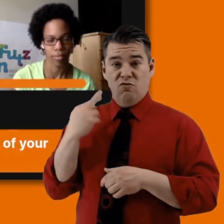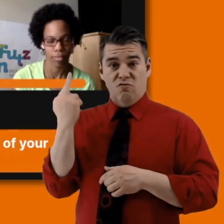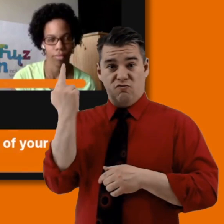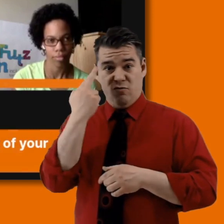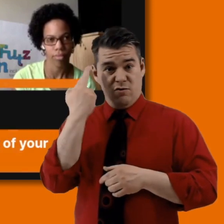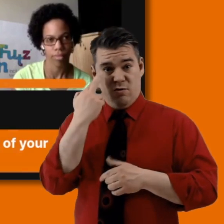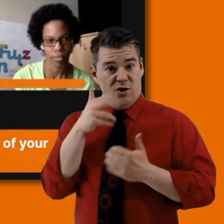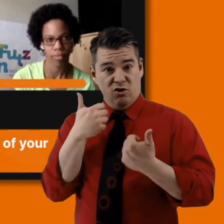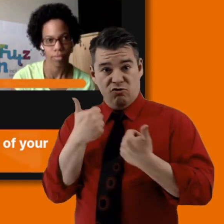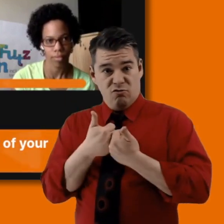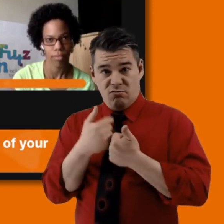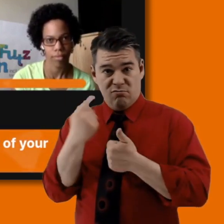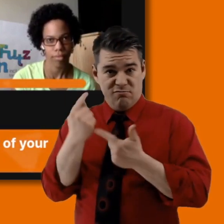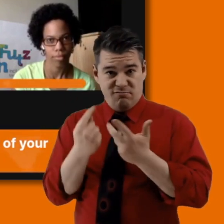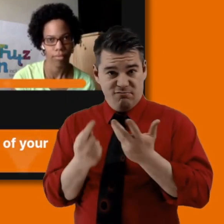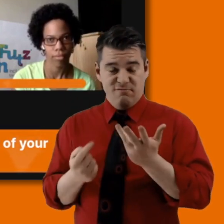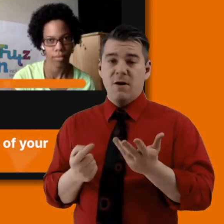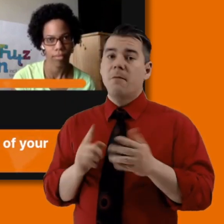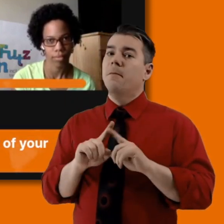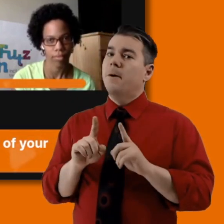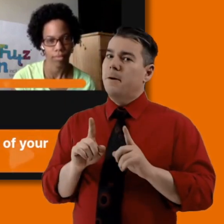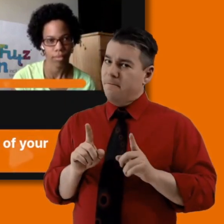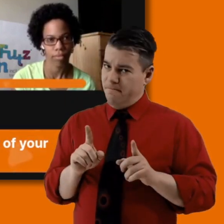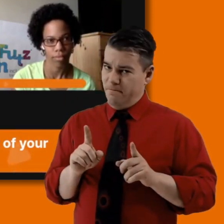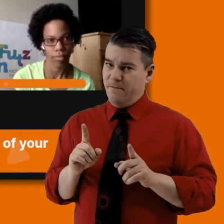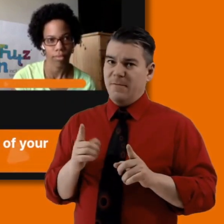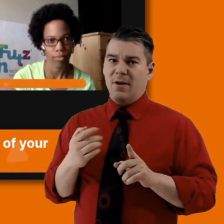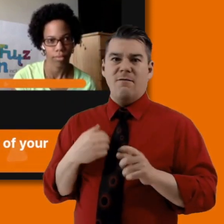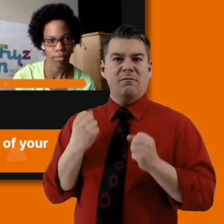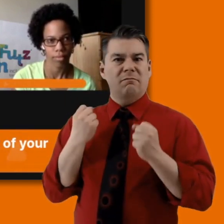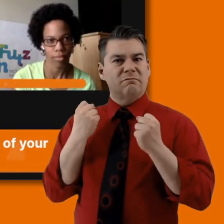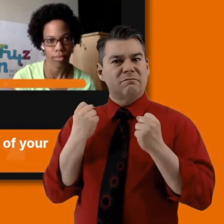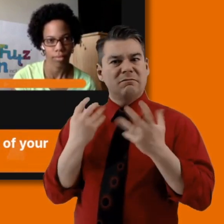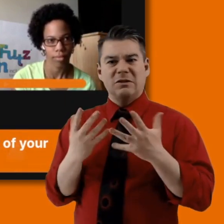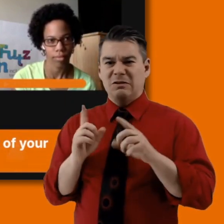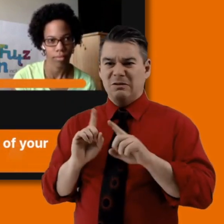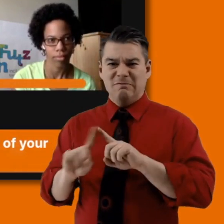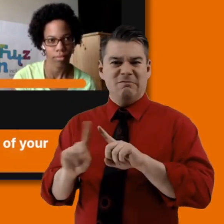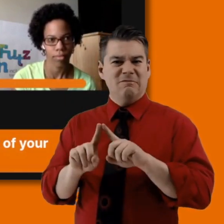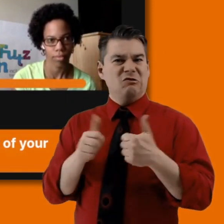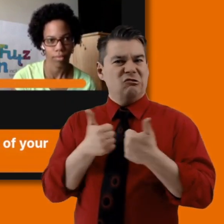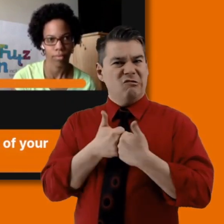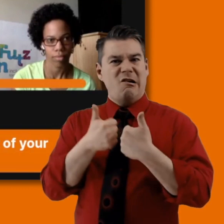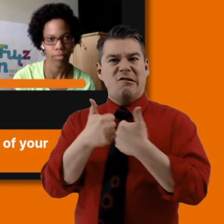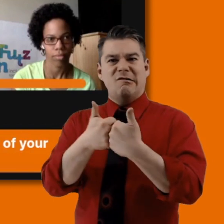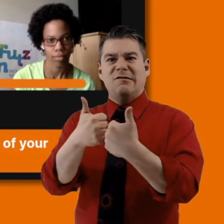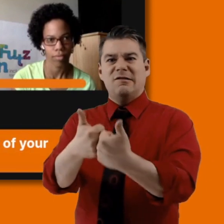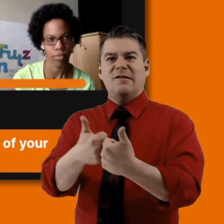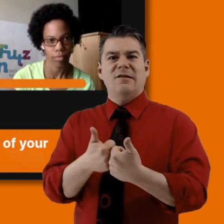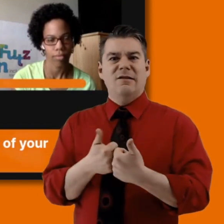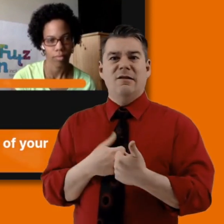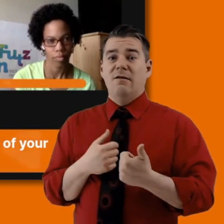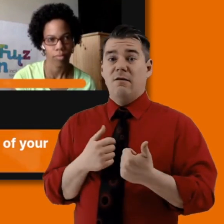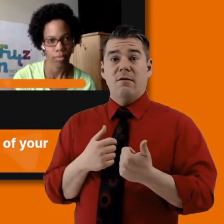were. But there were an incredible number of challenges. The organization was struggling a